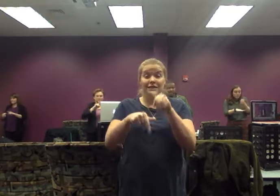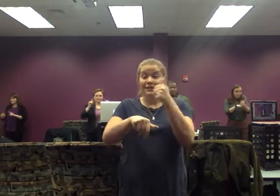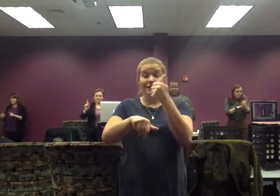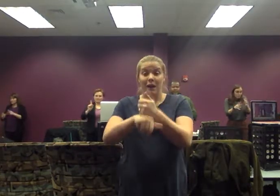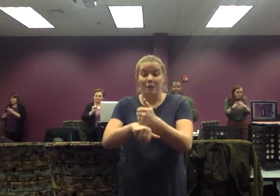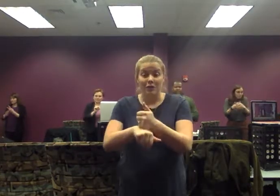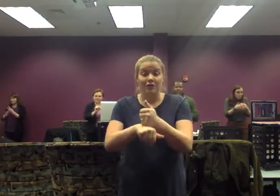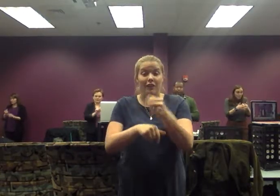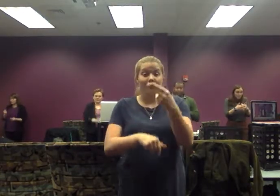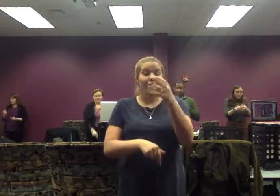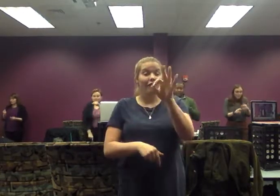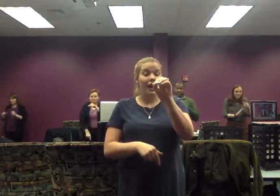Hamilton and Jefferson.